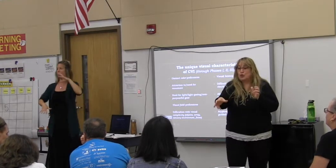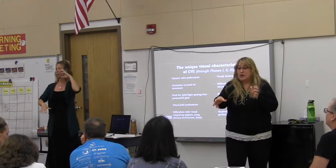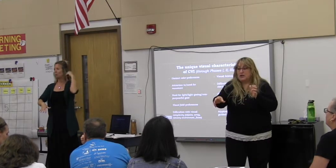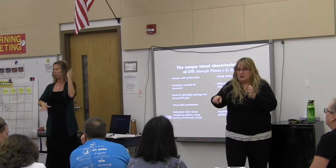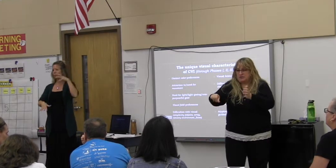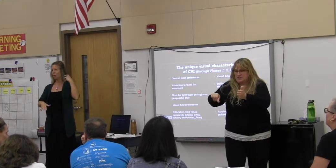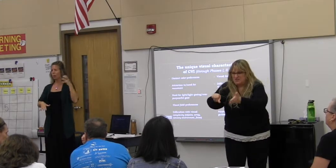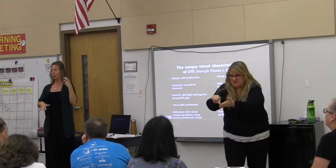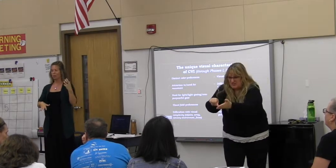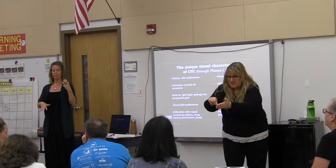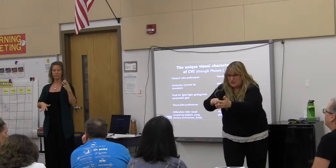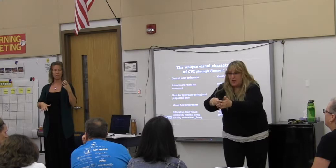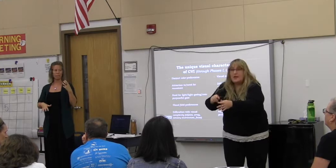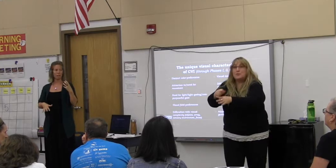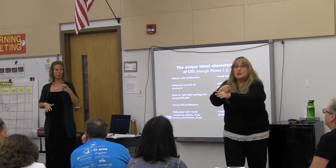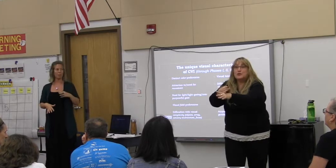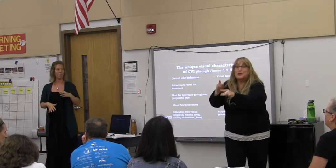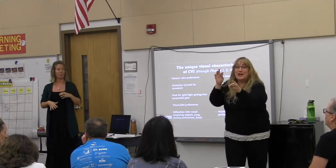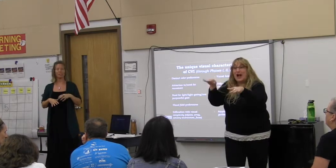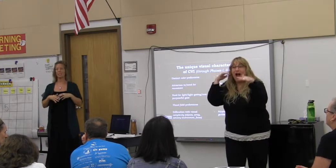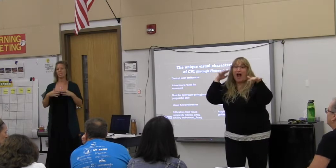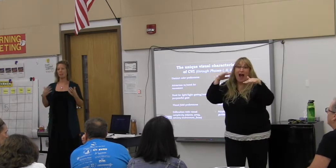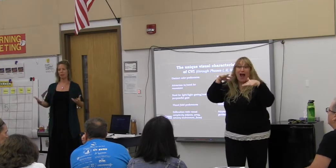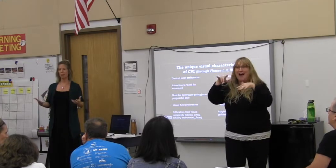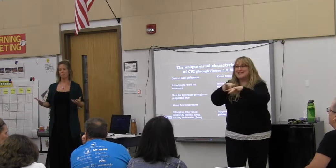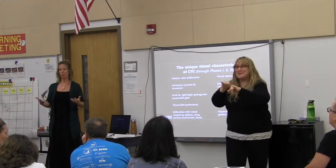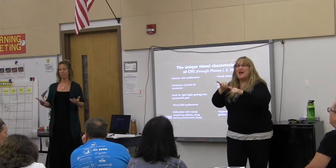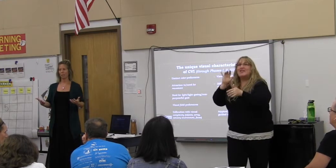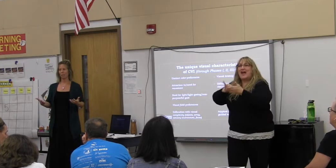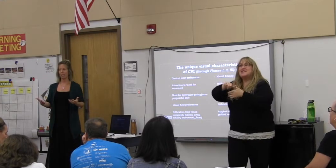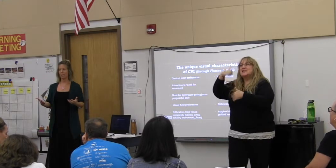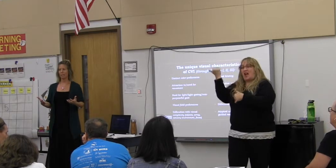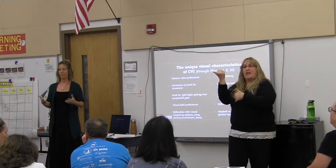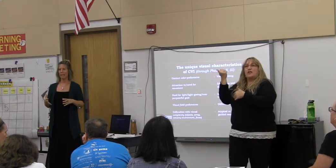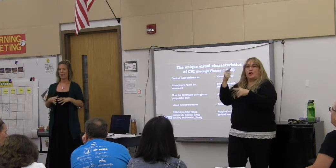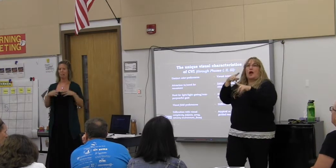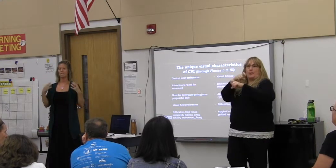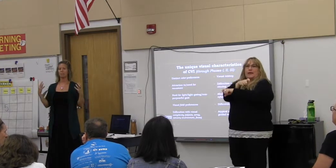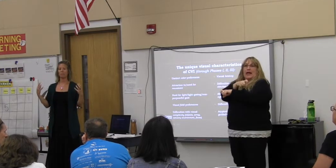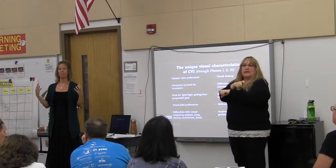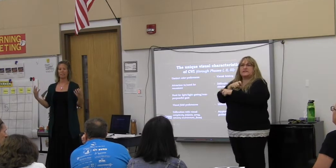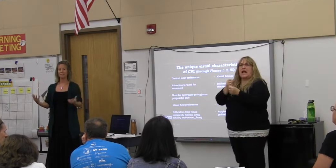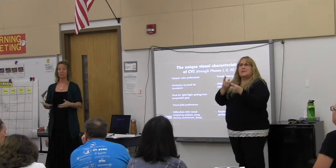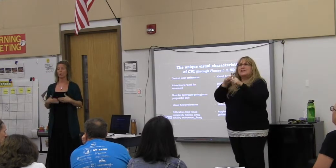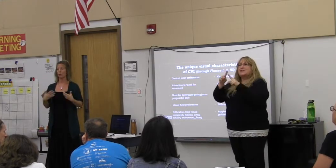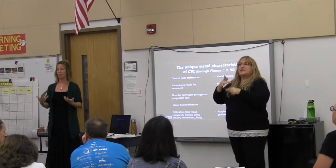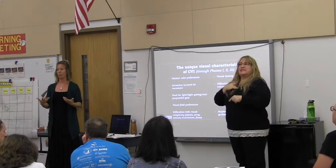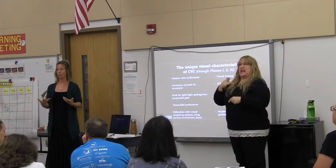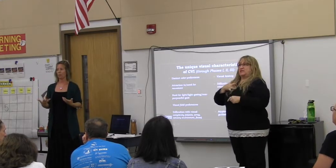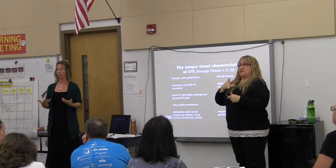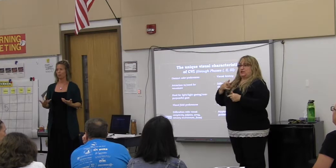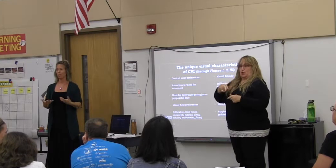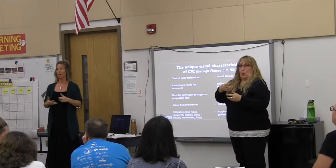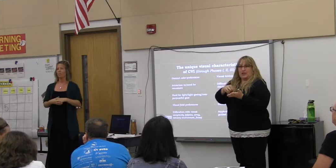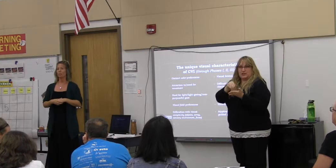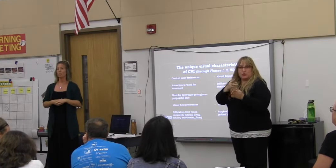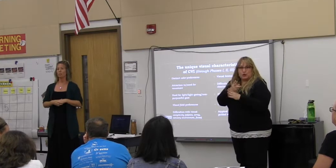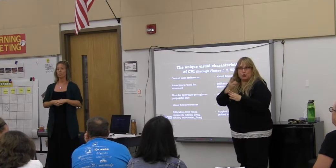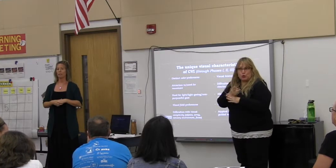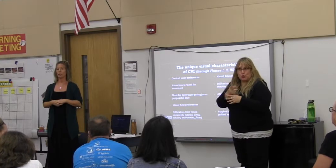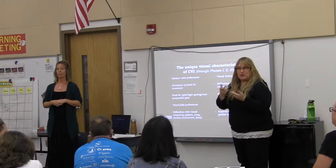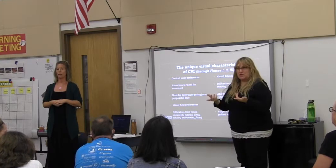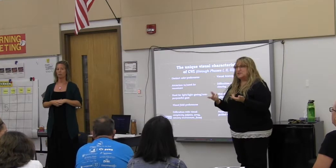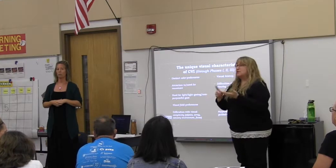it. There's music going on at the same time. This is another aspect of complexity. How many different senses you want them to use.